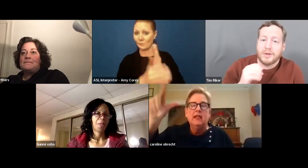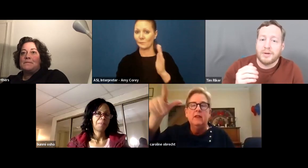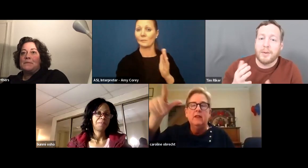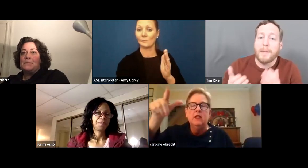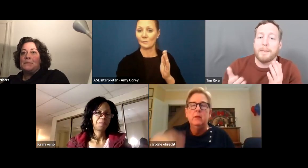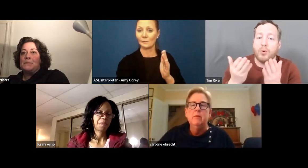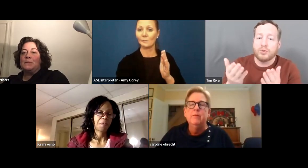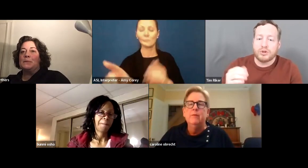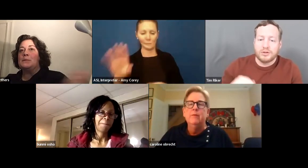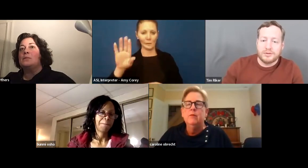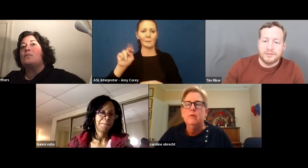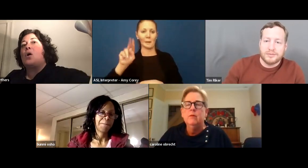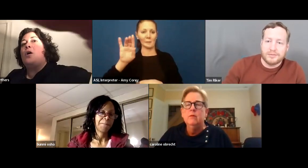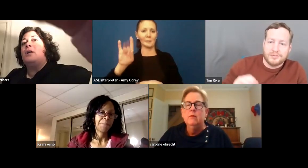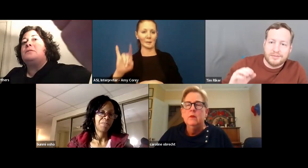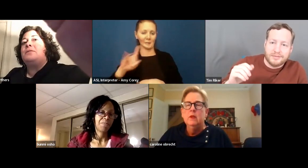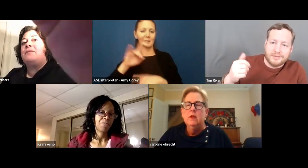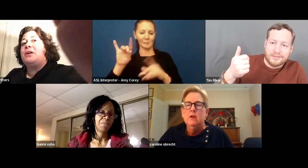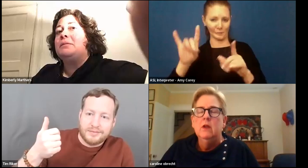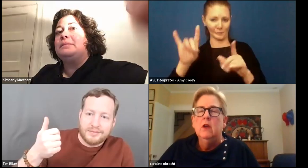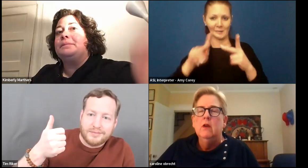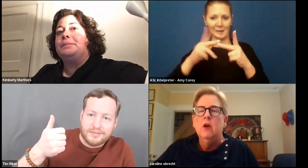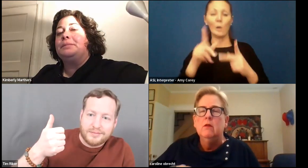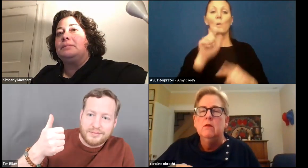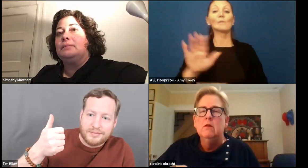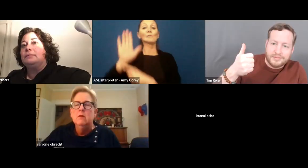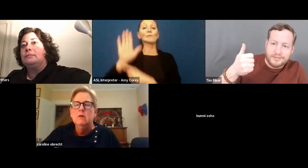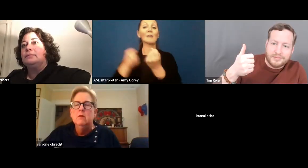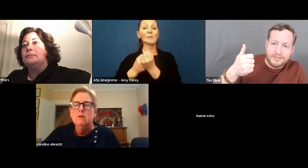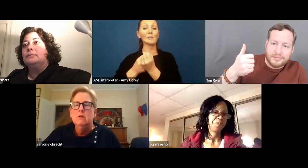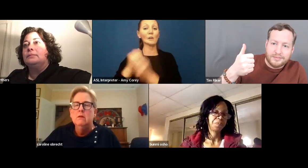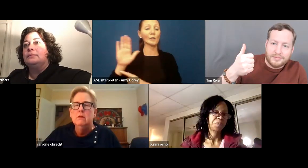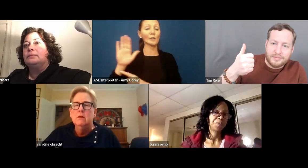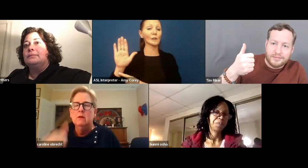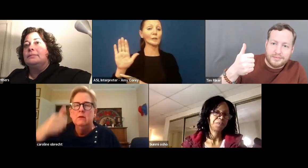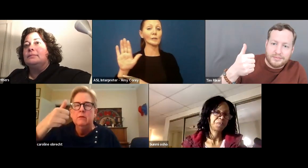I'll second the amendment. all in favor?